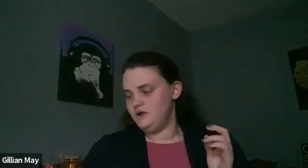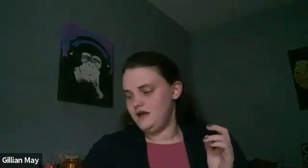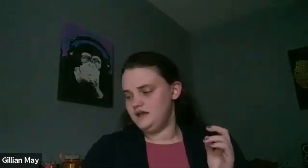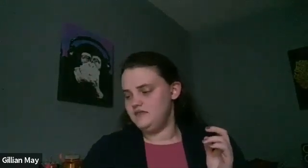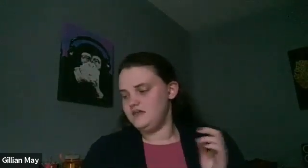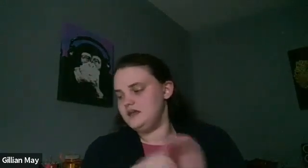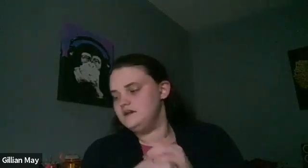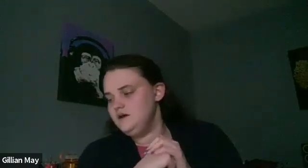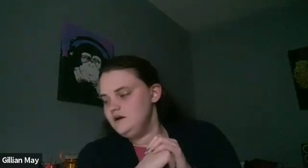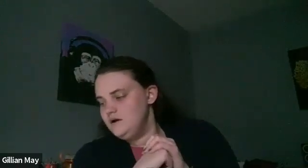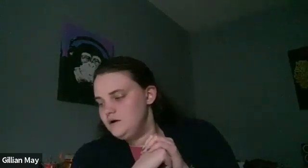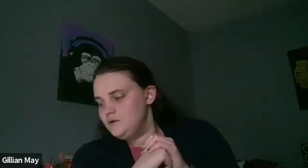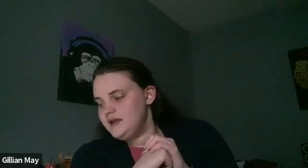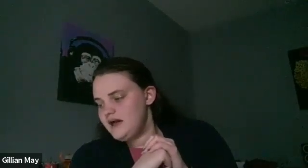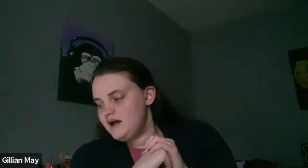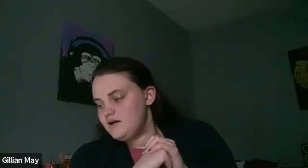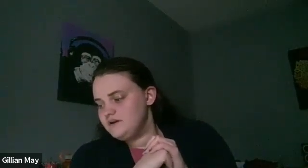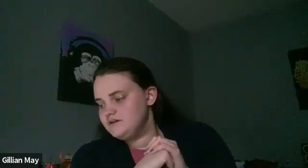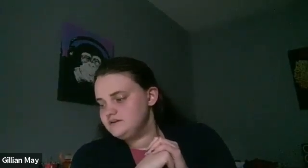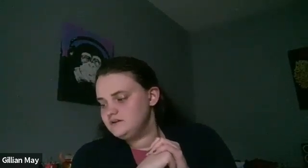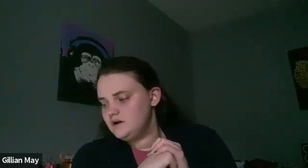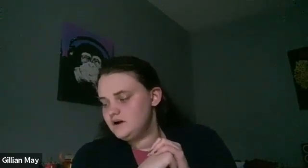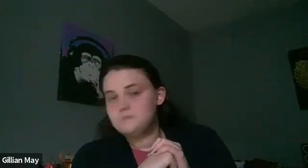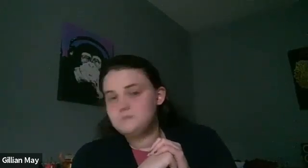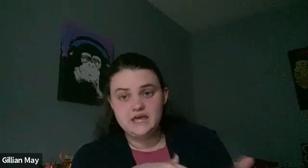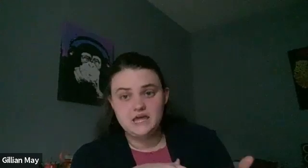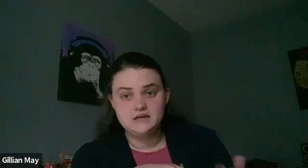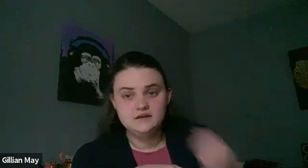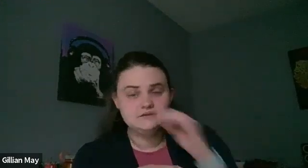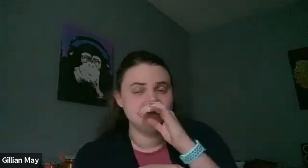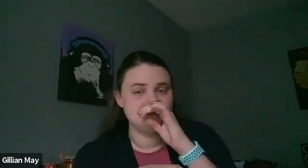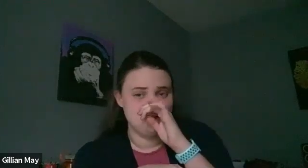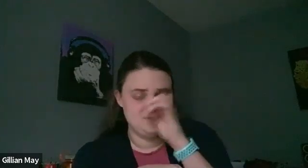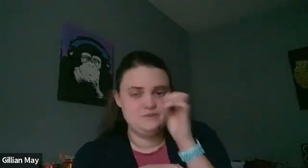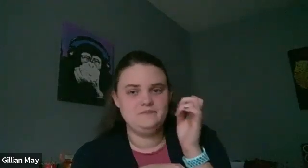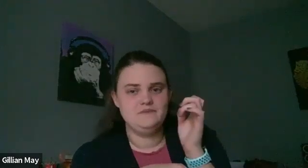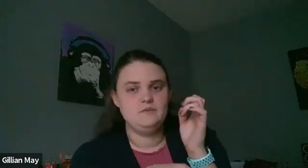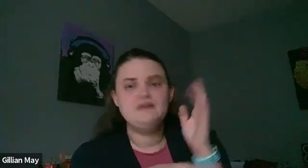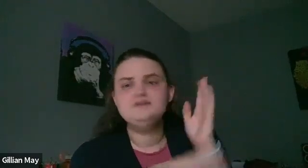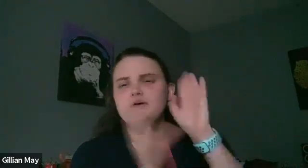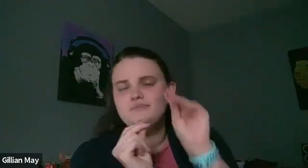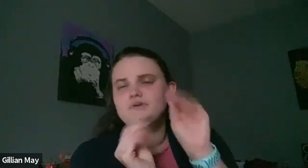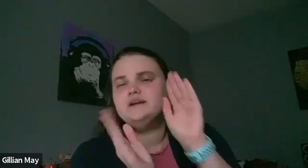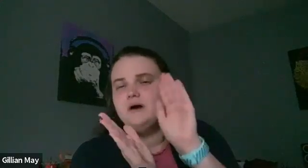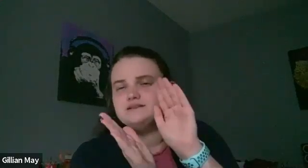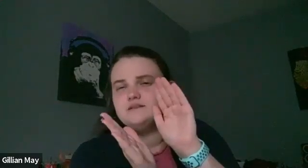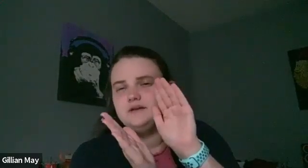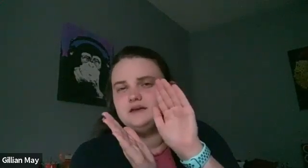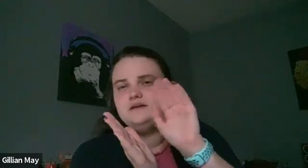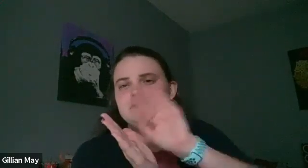Okay. And then we have pig. So, well, no, we're going to pause on the pig. That's